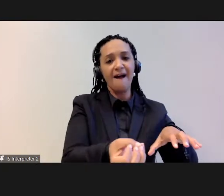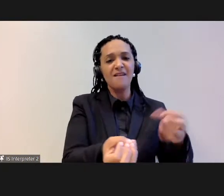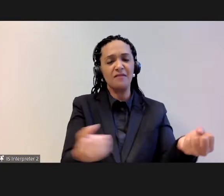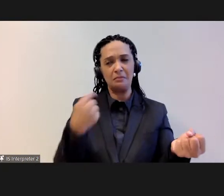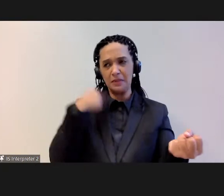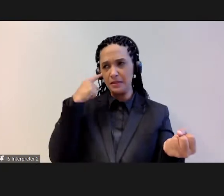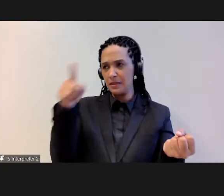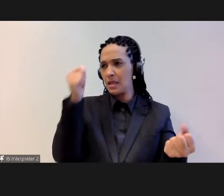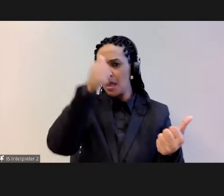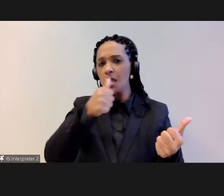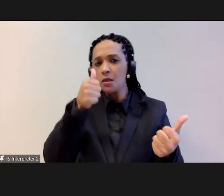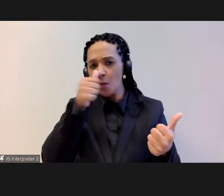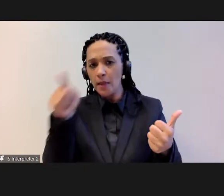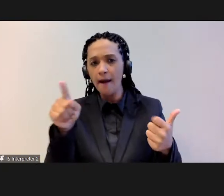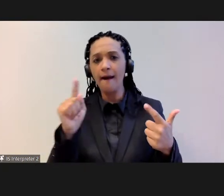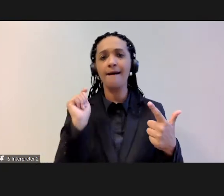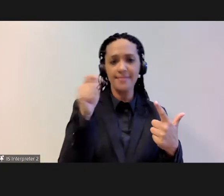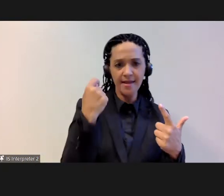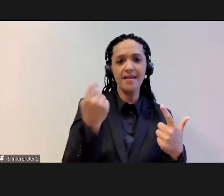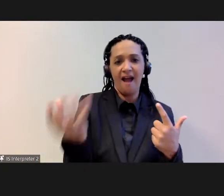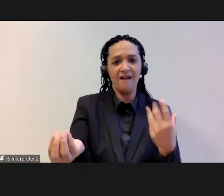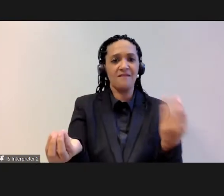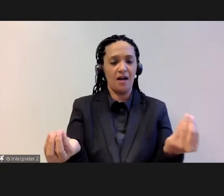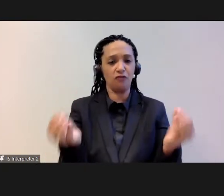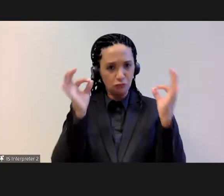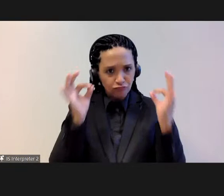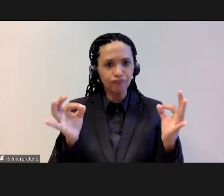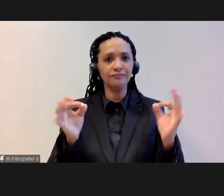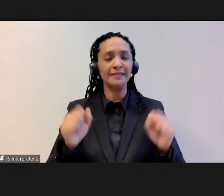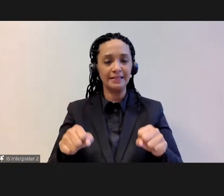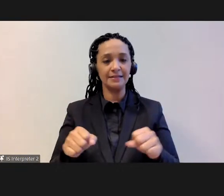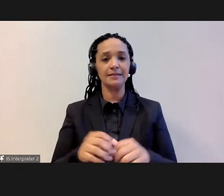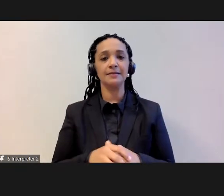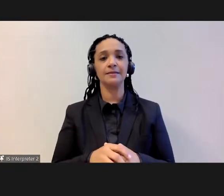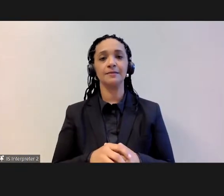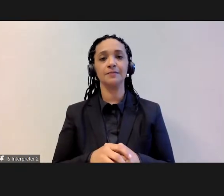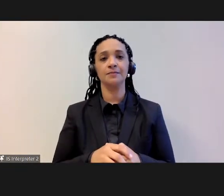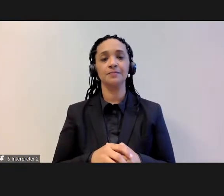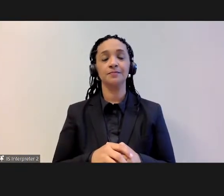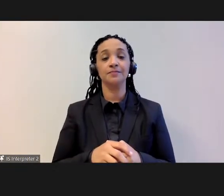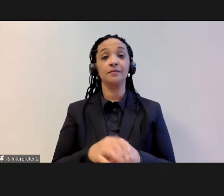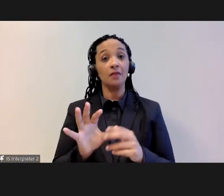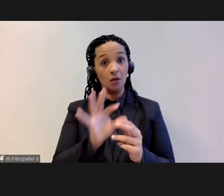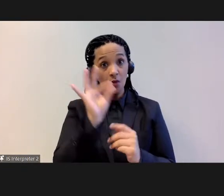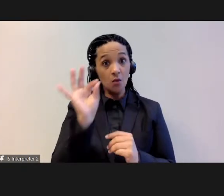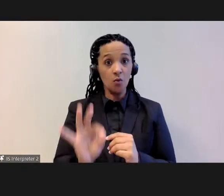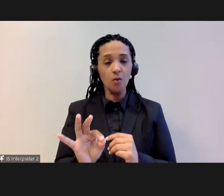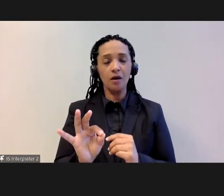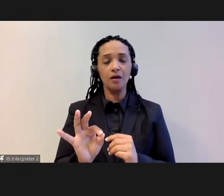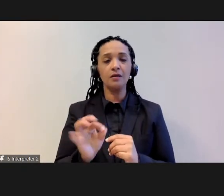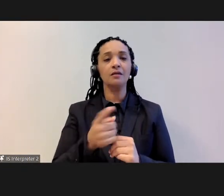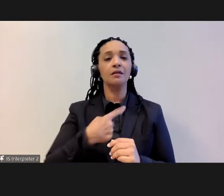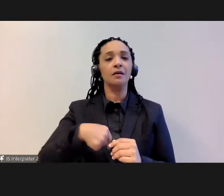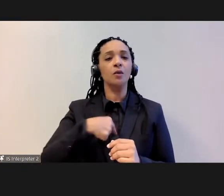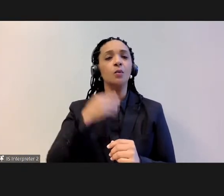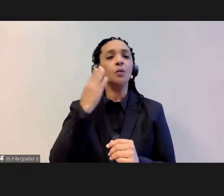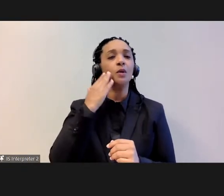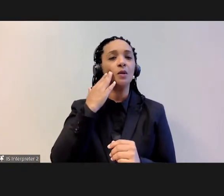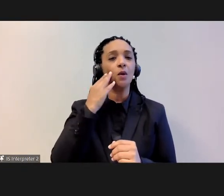another. Vulnerability assessments are important because they also are another way in which you have that